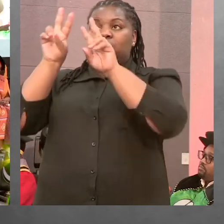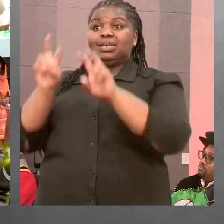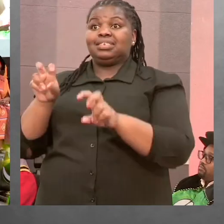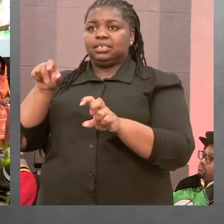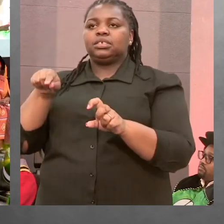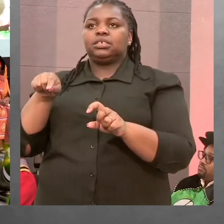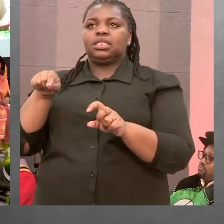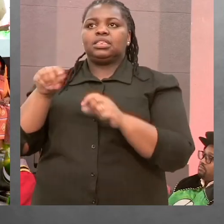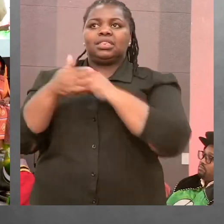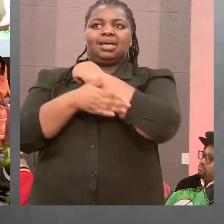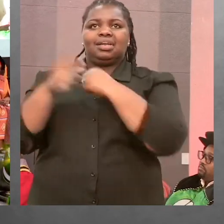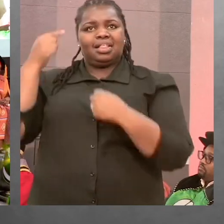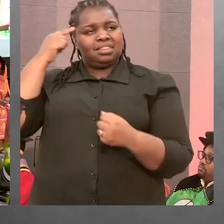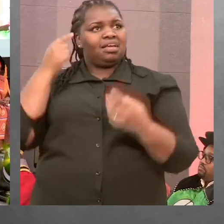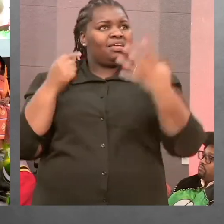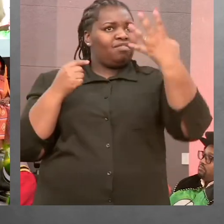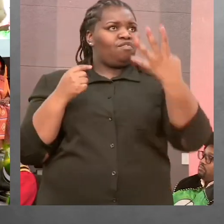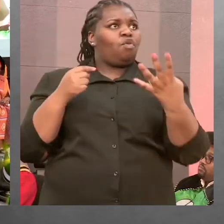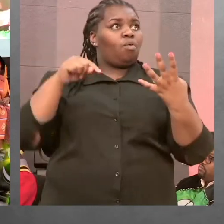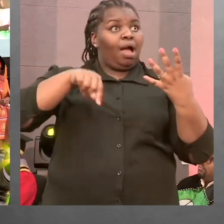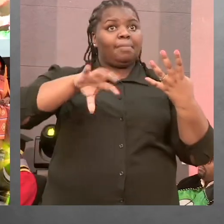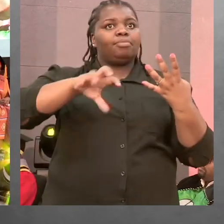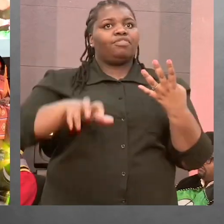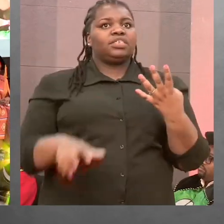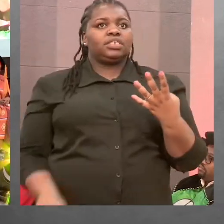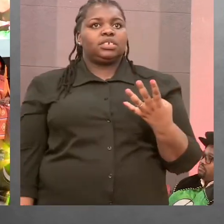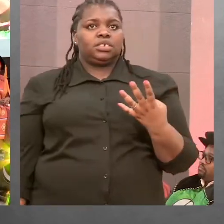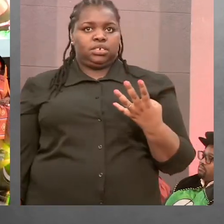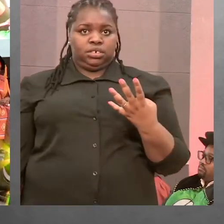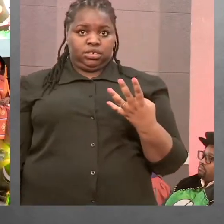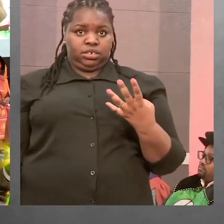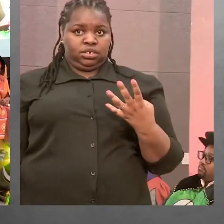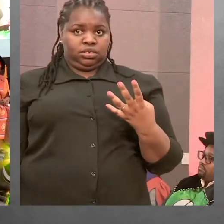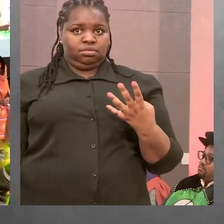country, almost four of them in this province.